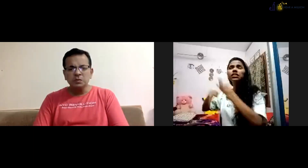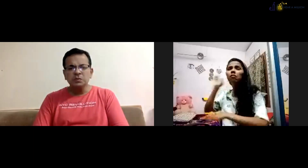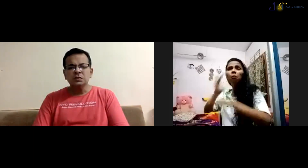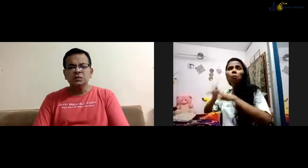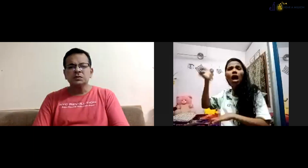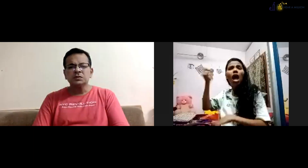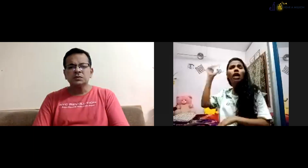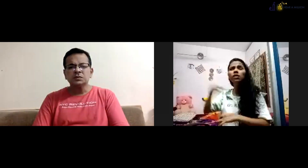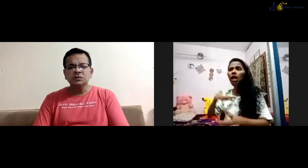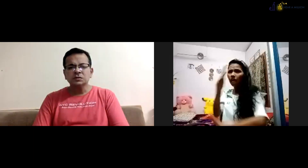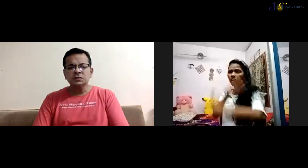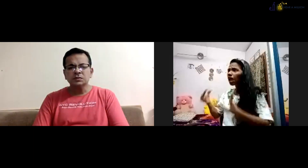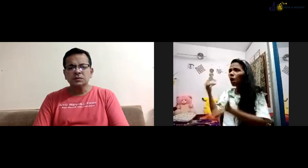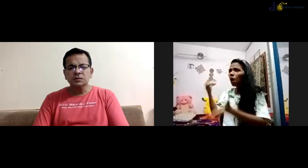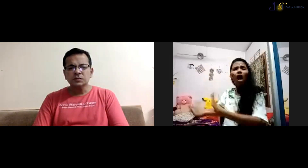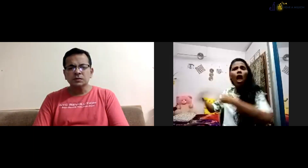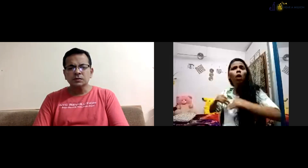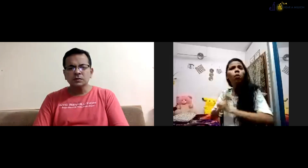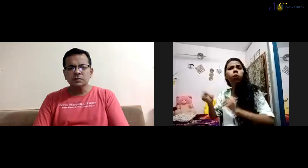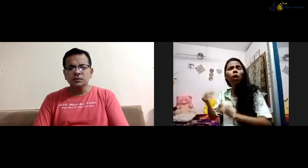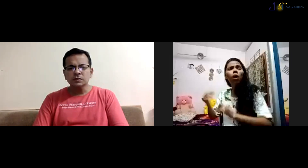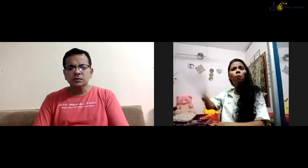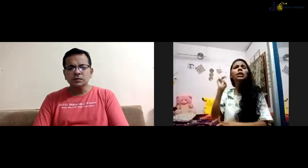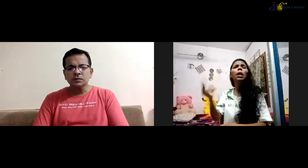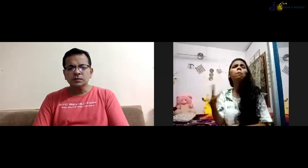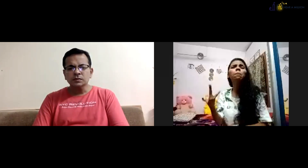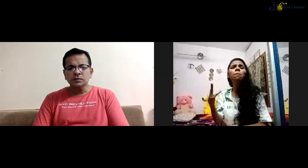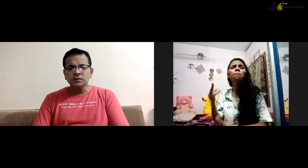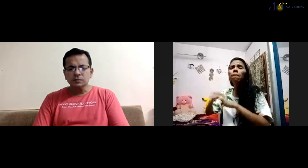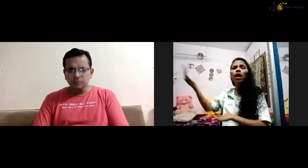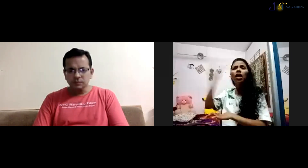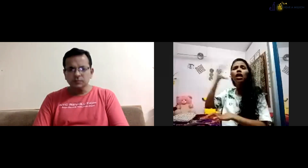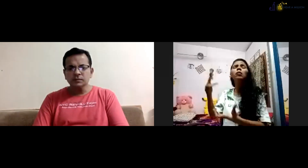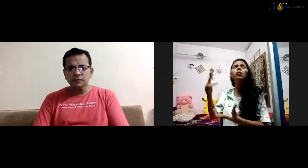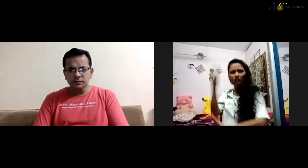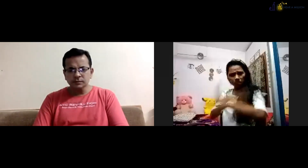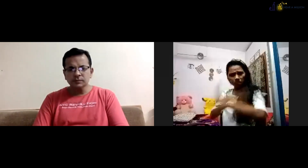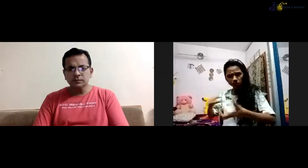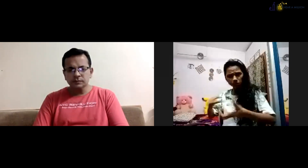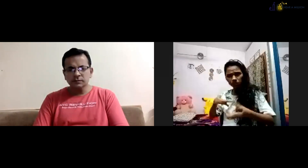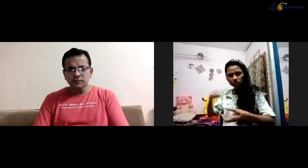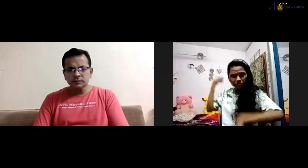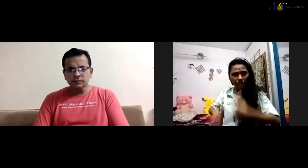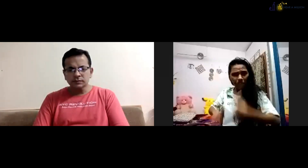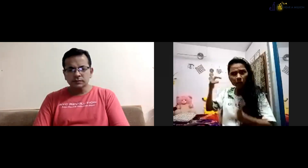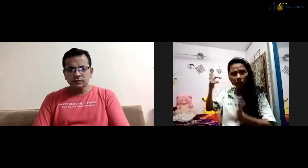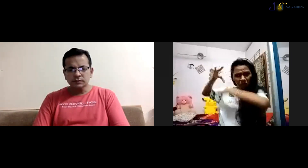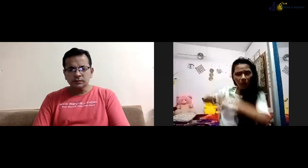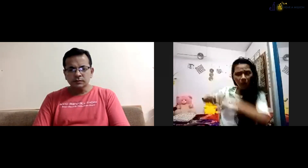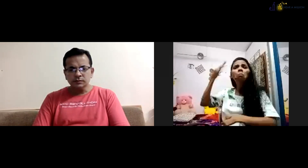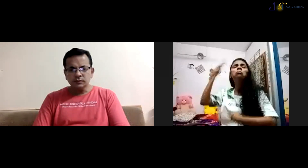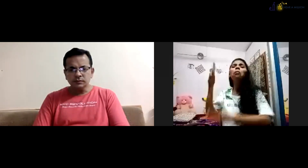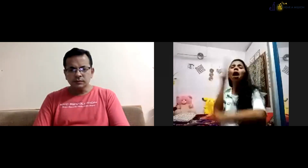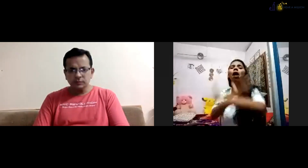So if I think that I have to go by metro or all of the things, but I wasn't